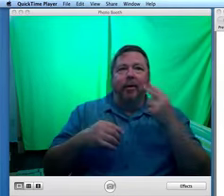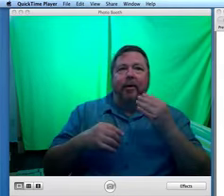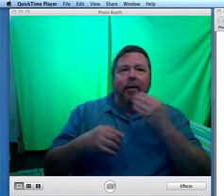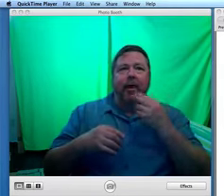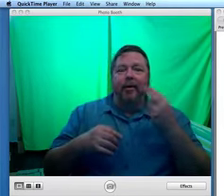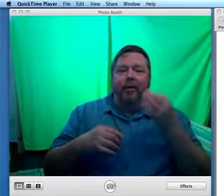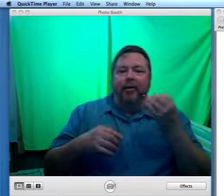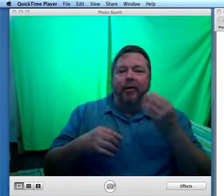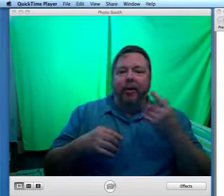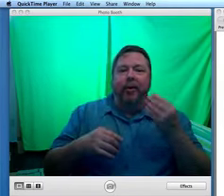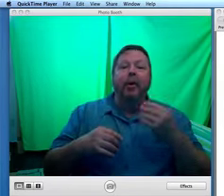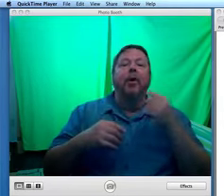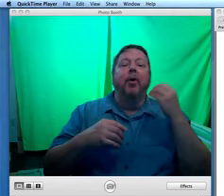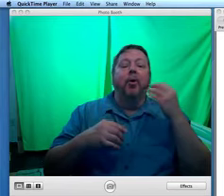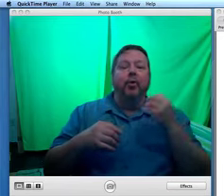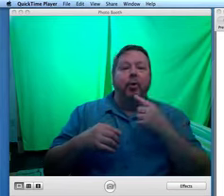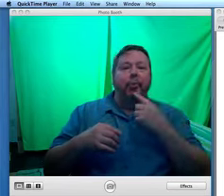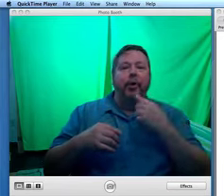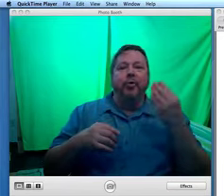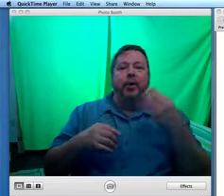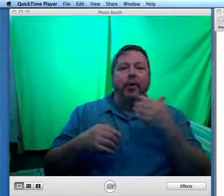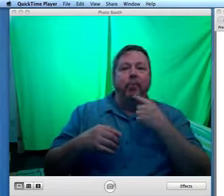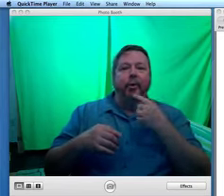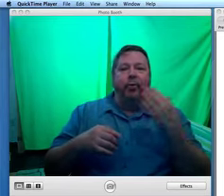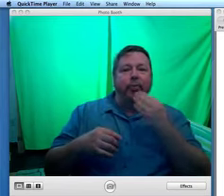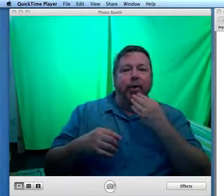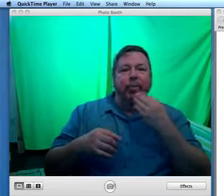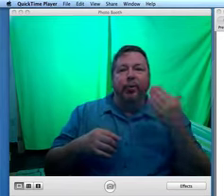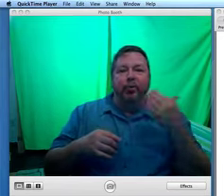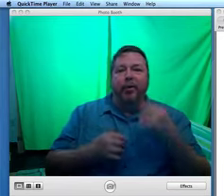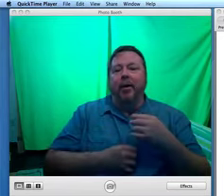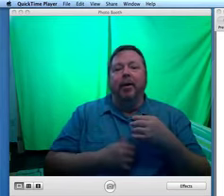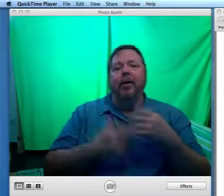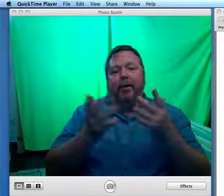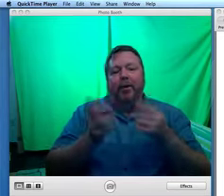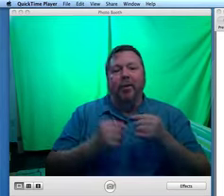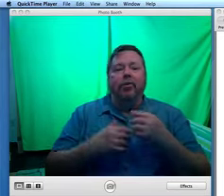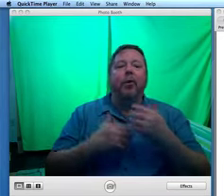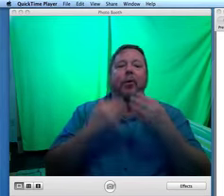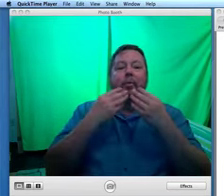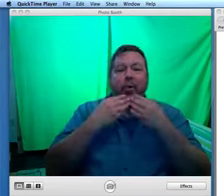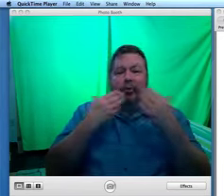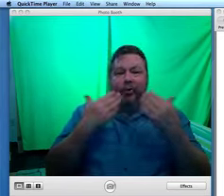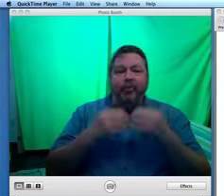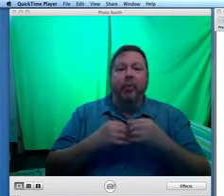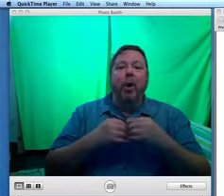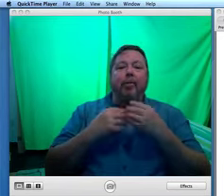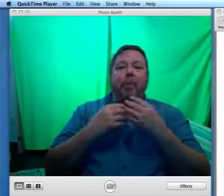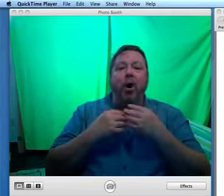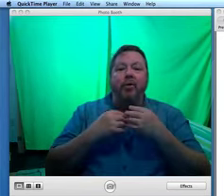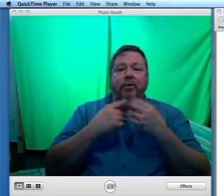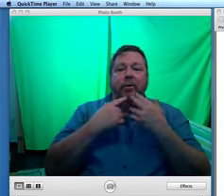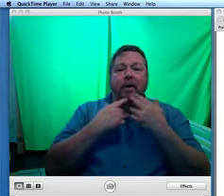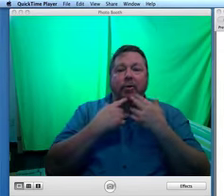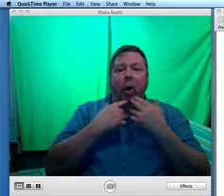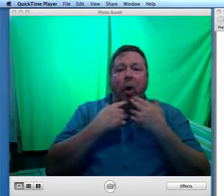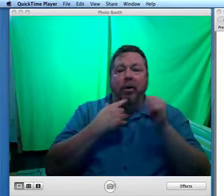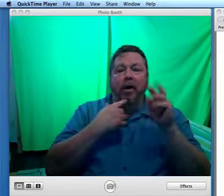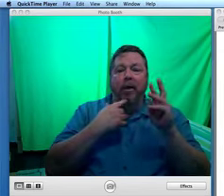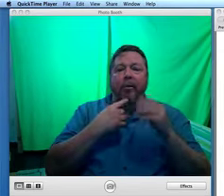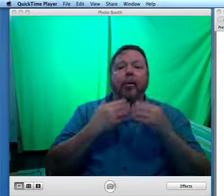the neck of someone, or do you poot the boot? Okay, so boot. Bought, as